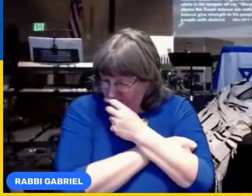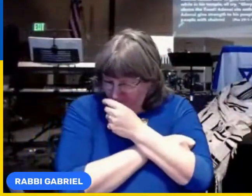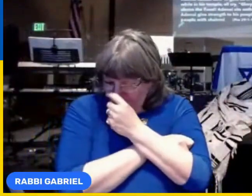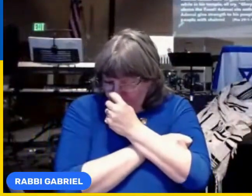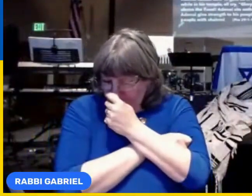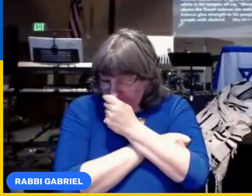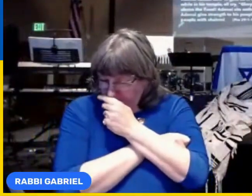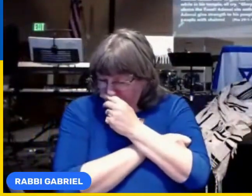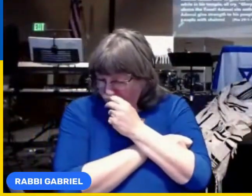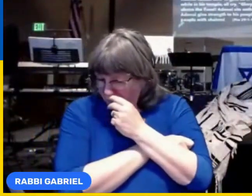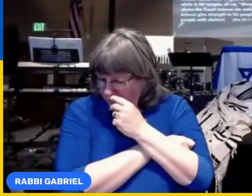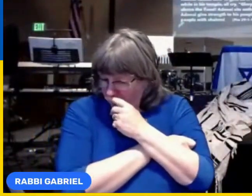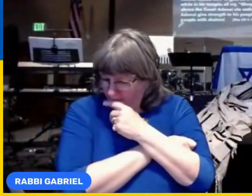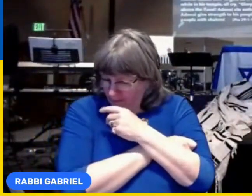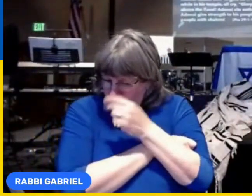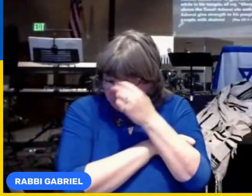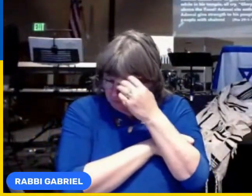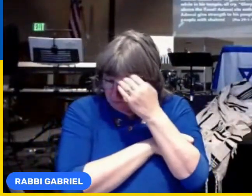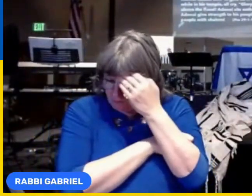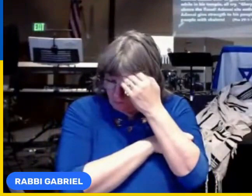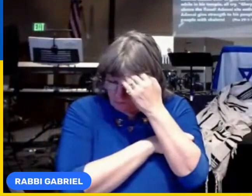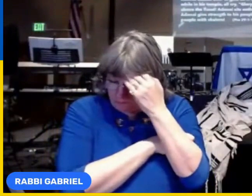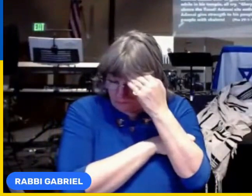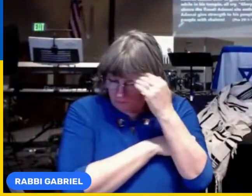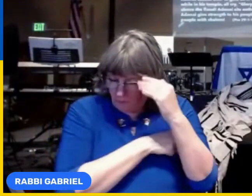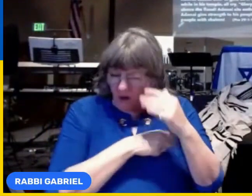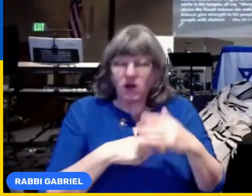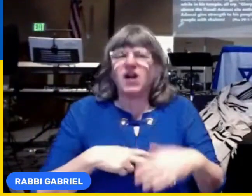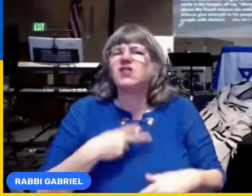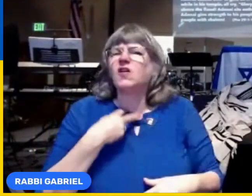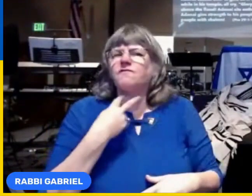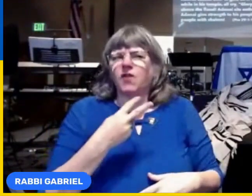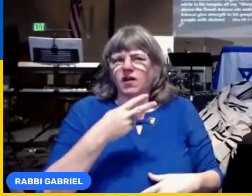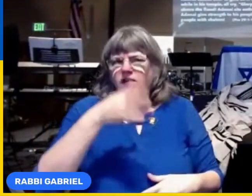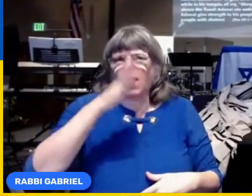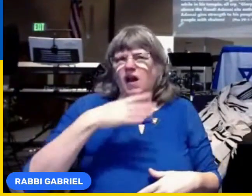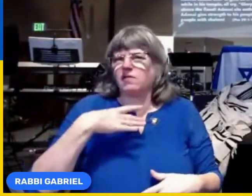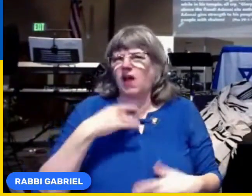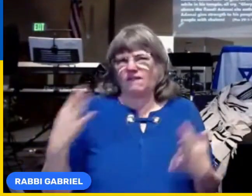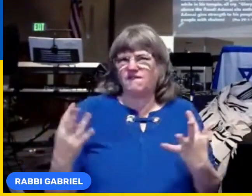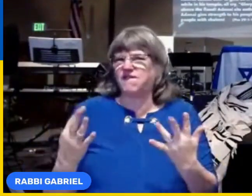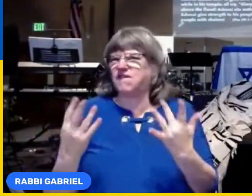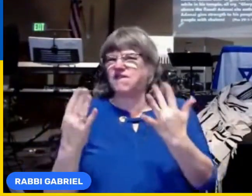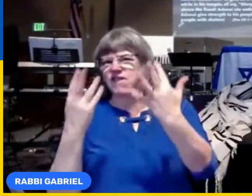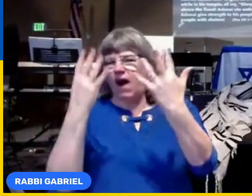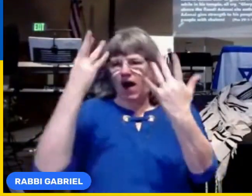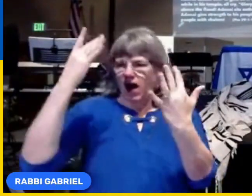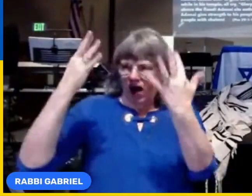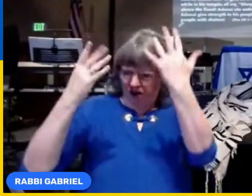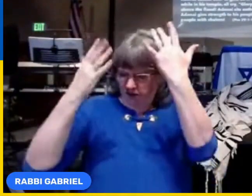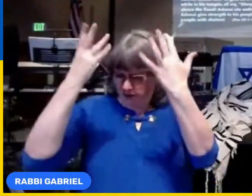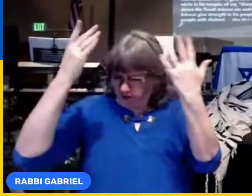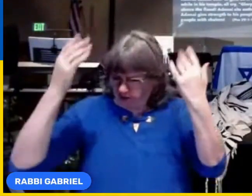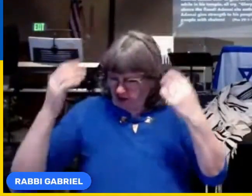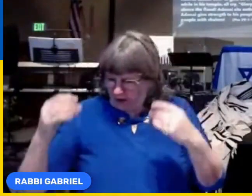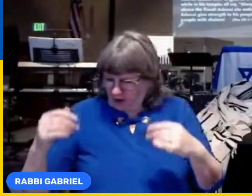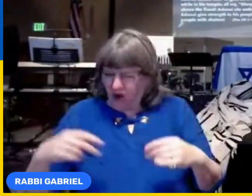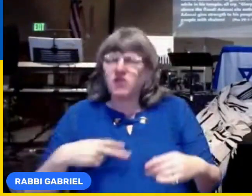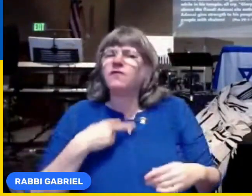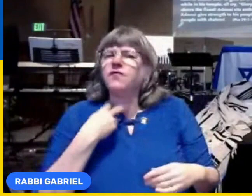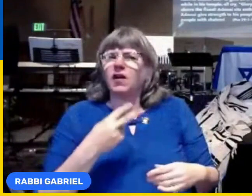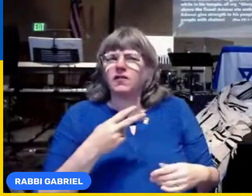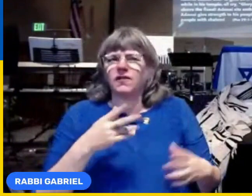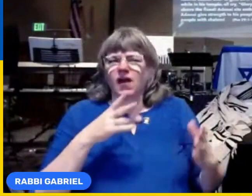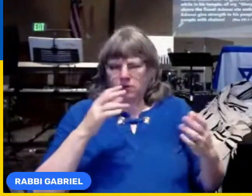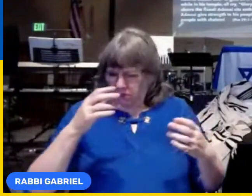a calf. Sirion like a wild ox. The voice of Adonai flashes fiery flames. The voice of